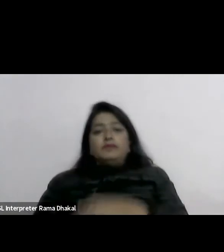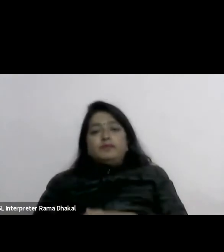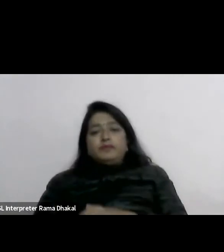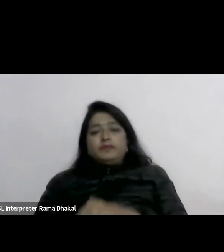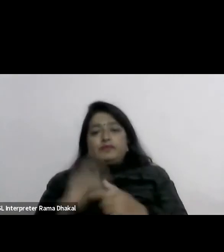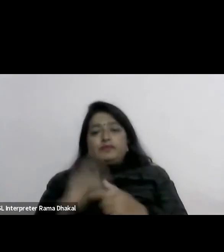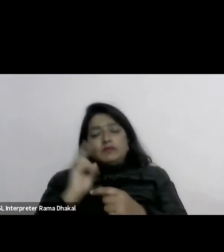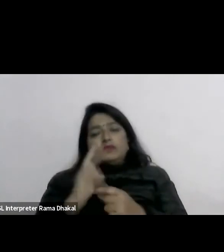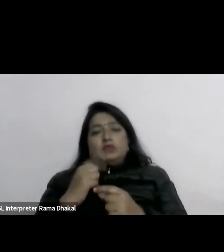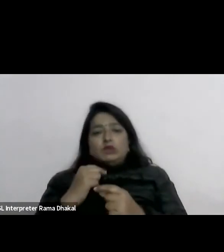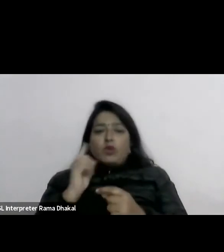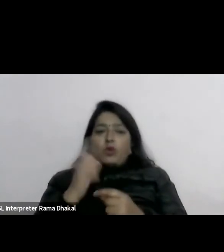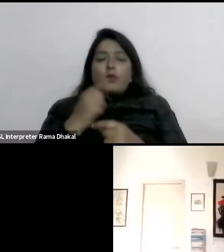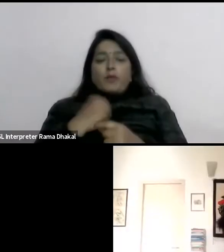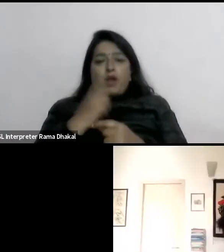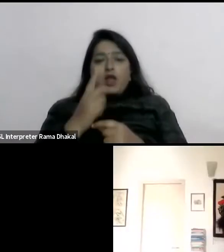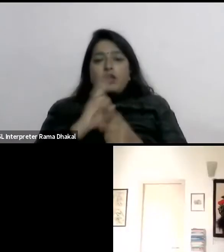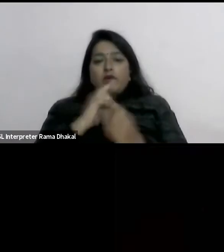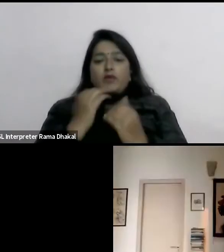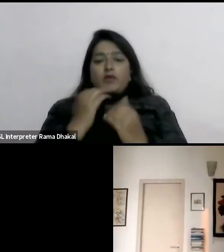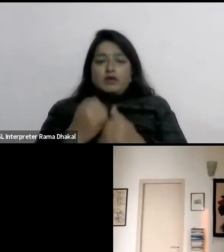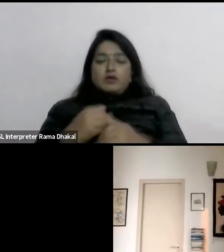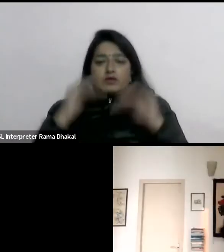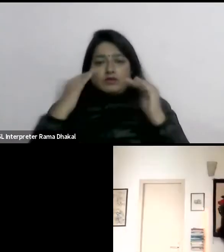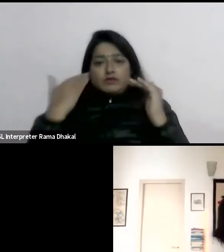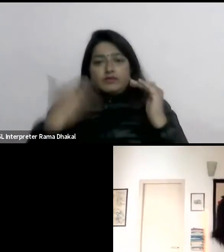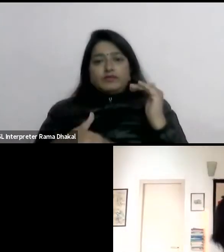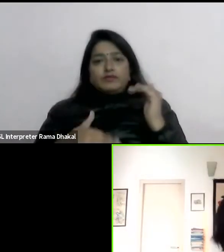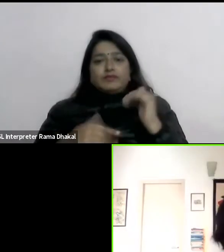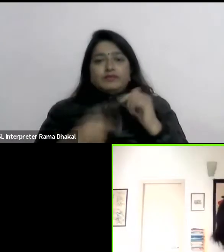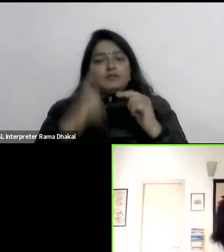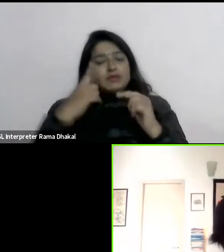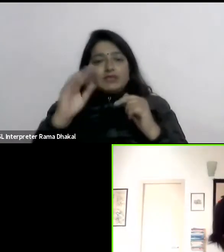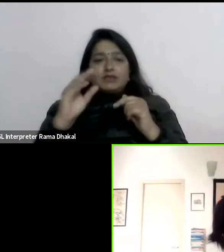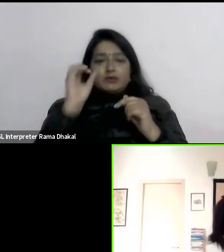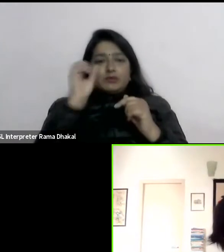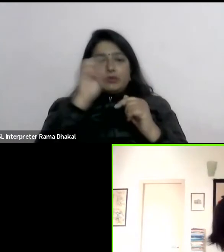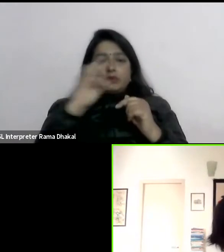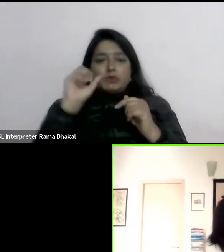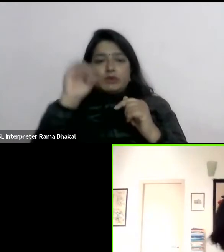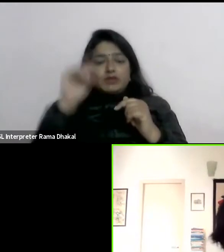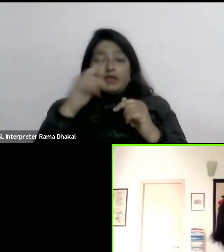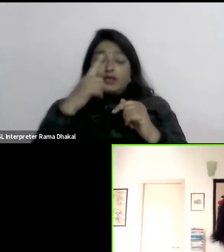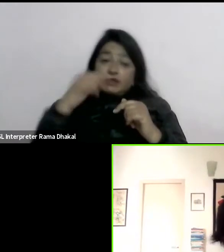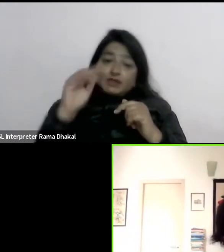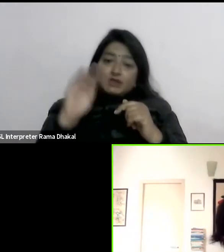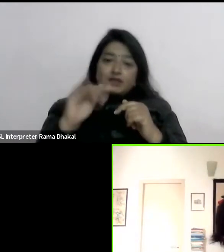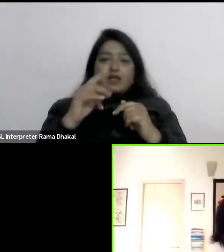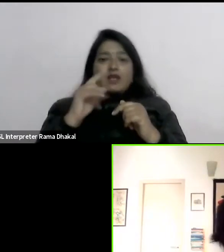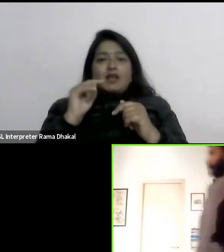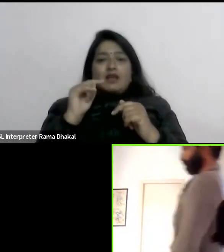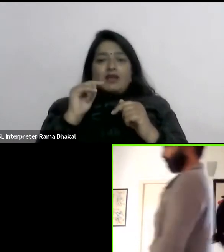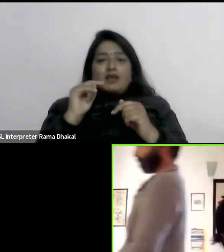would stop at, Pooja, if that's all right. Yes, that's perfect. And I think